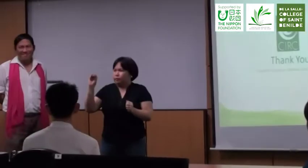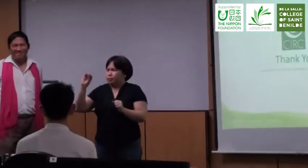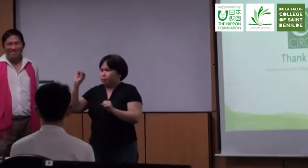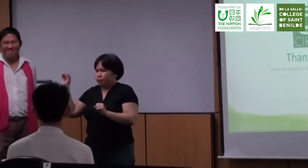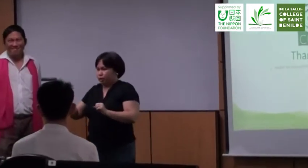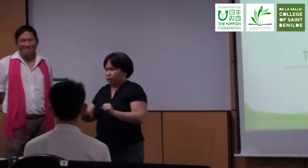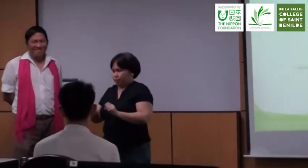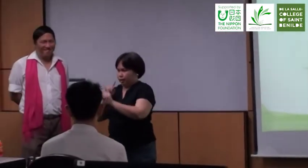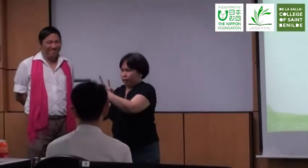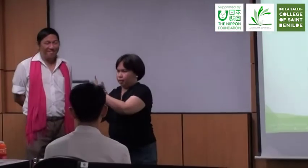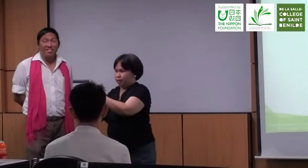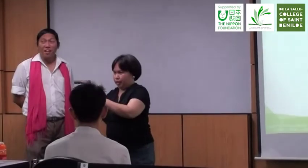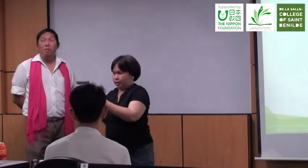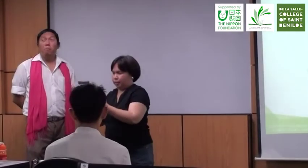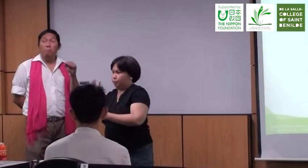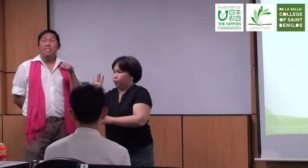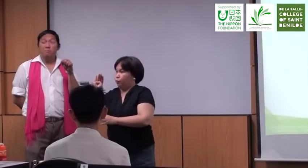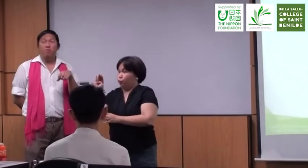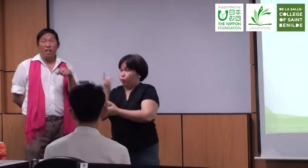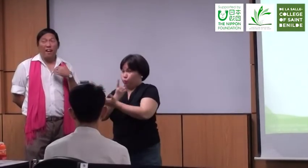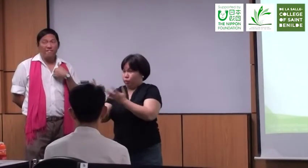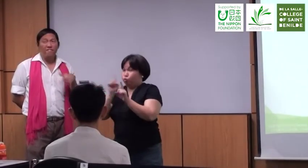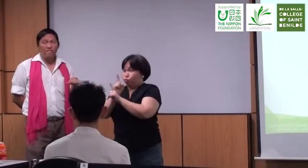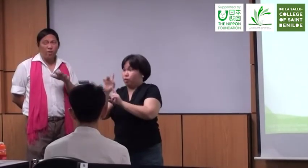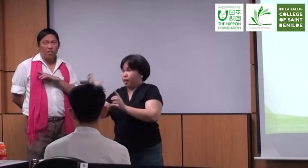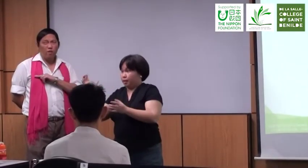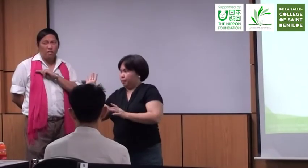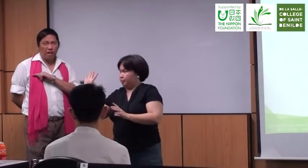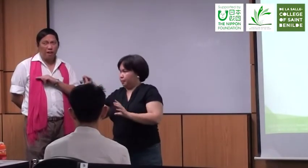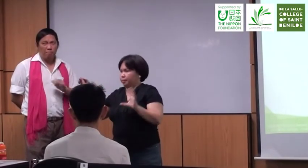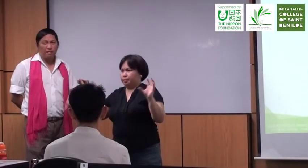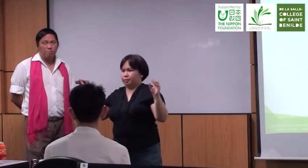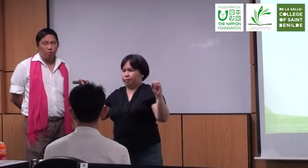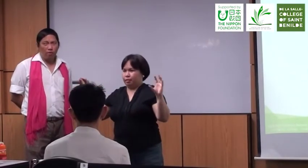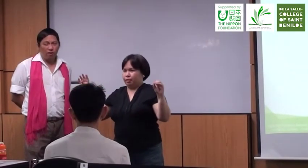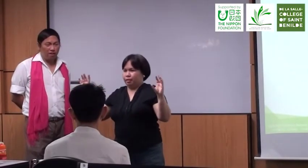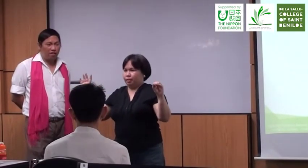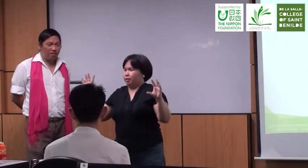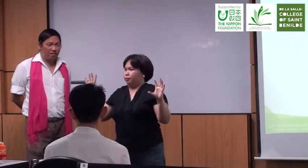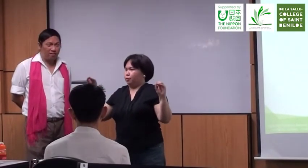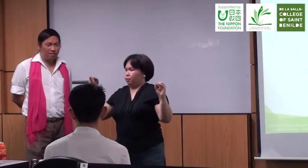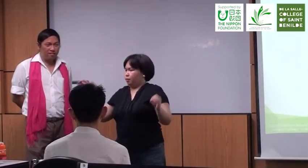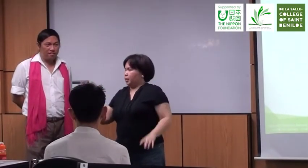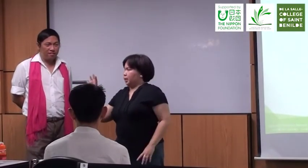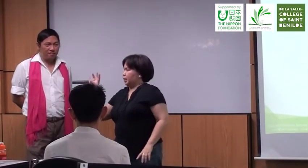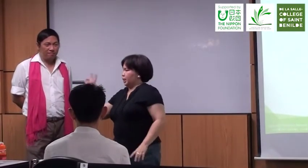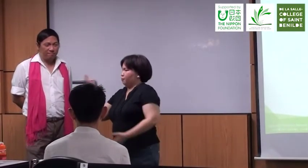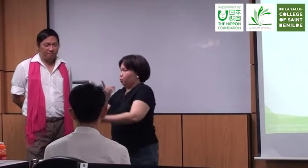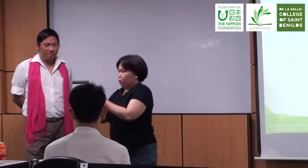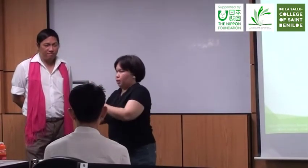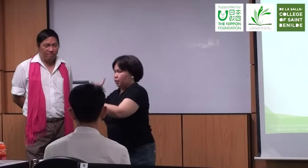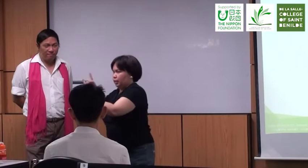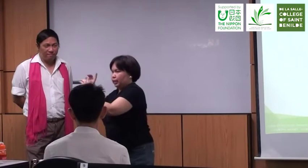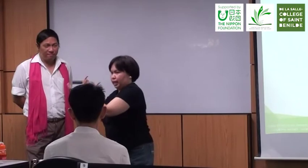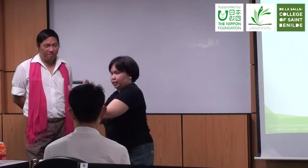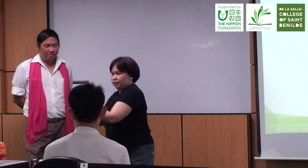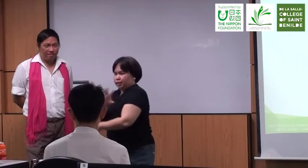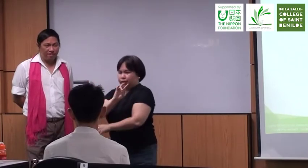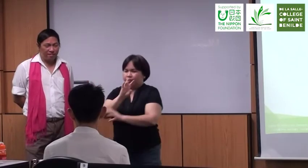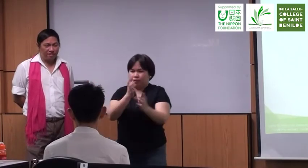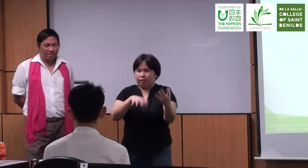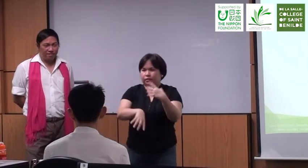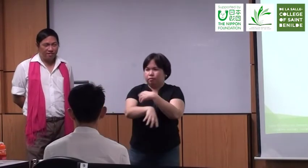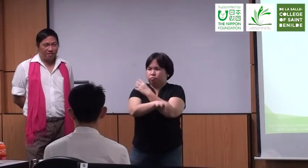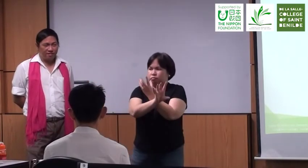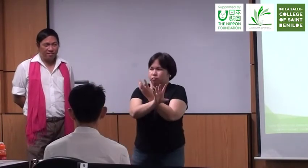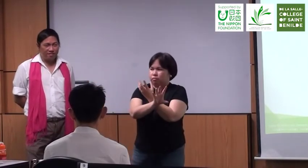So instead of 14 weeks spending inside the classroom, pwedeng 7 na lang siya. Or 75-25, pwede ko lang. 50-50 talaga yung